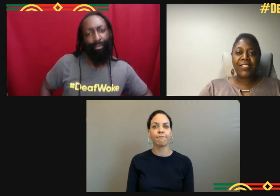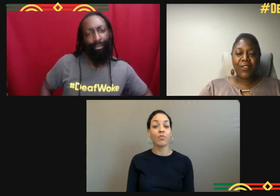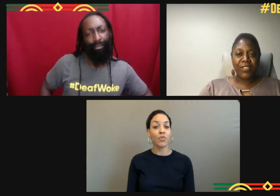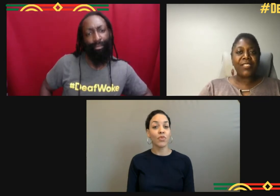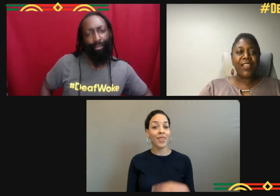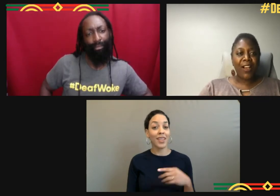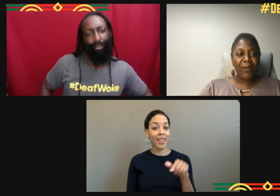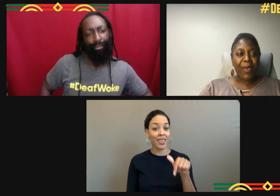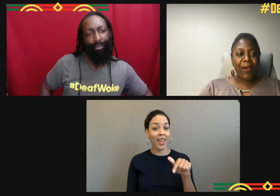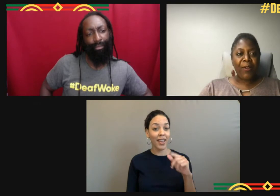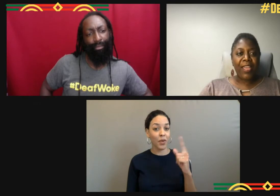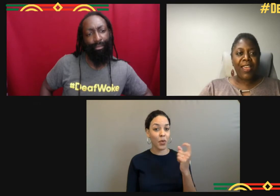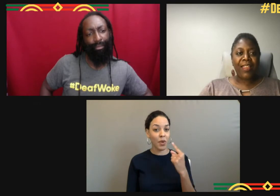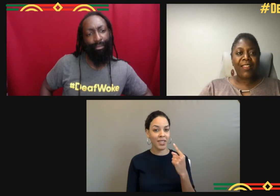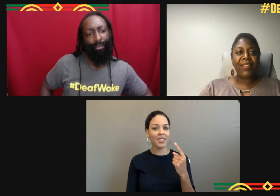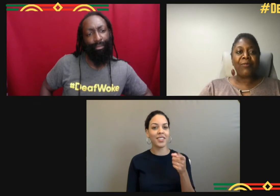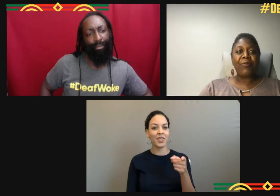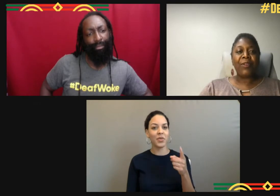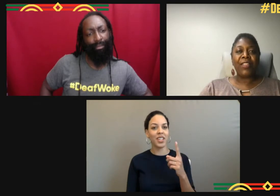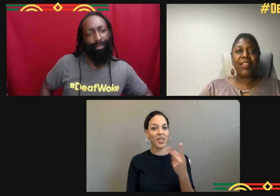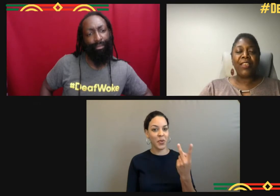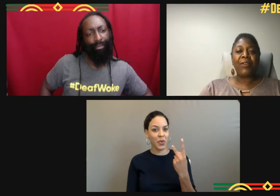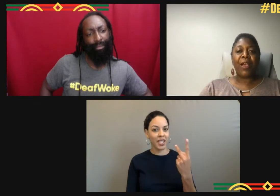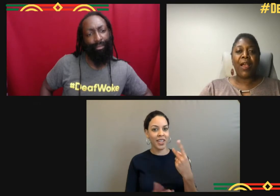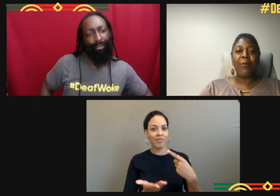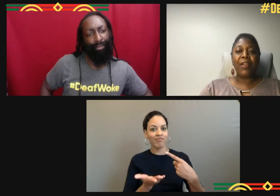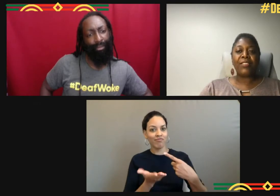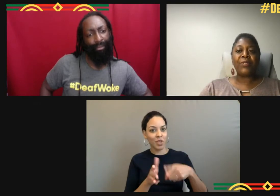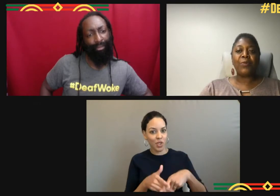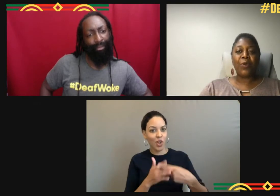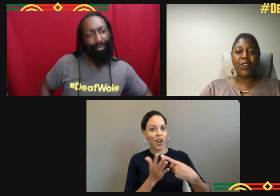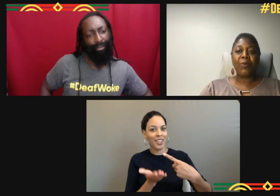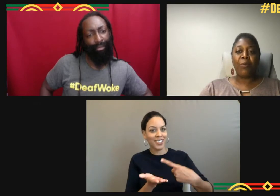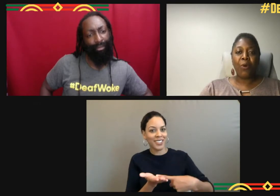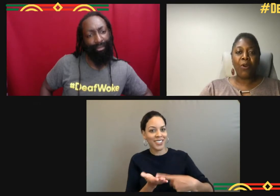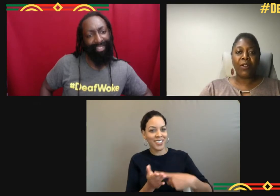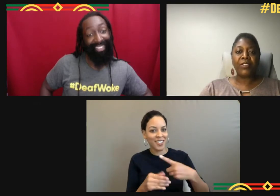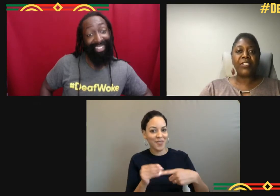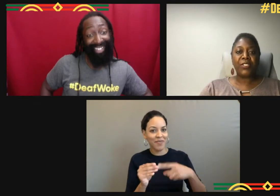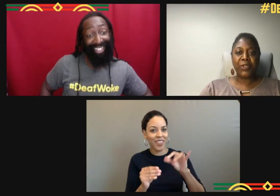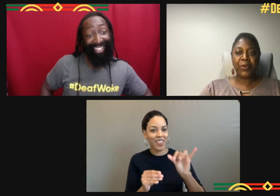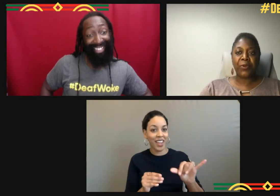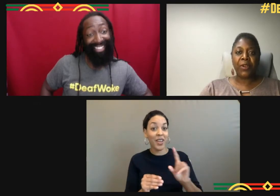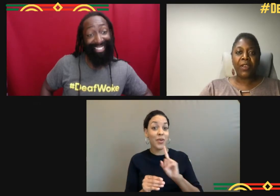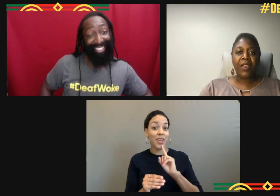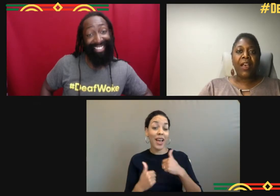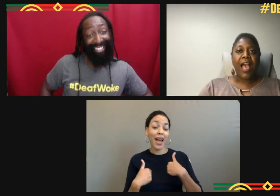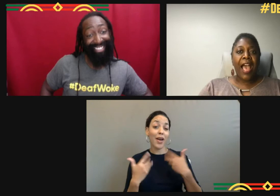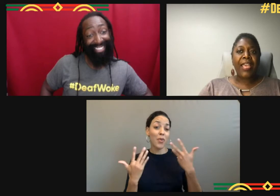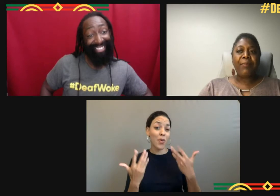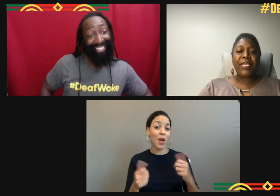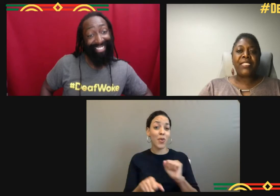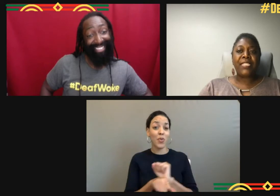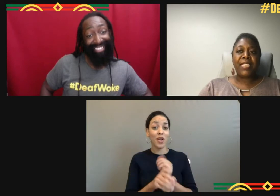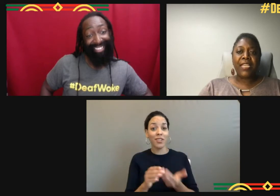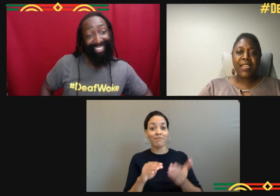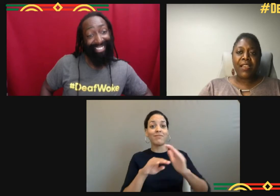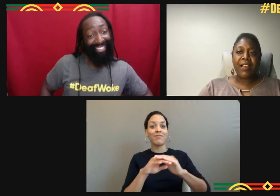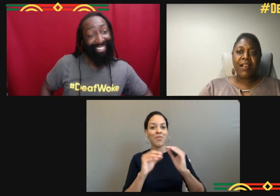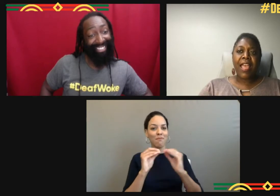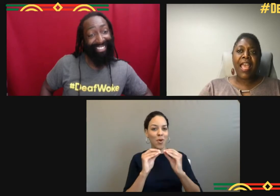I had started to talk about, and really I want to work more to do.